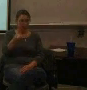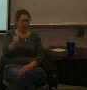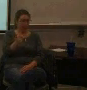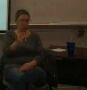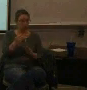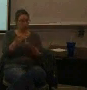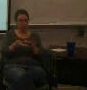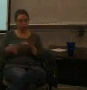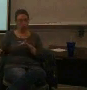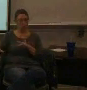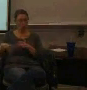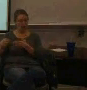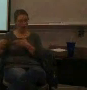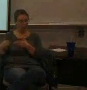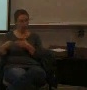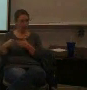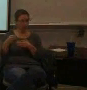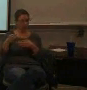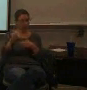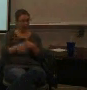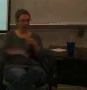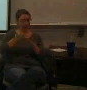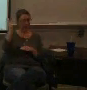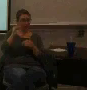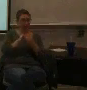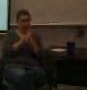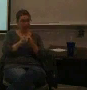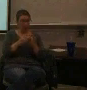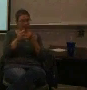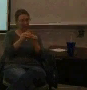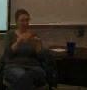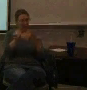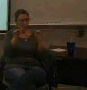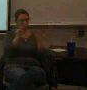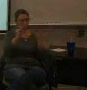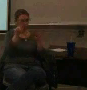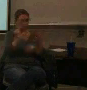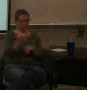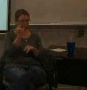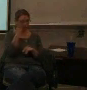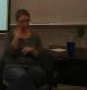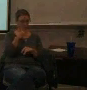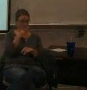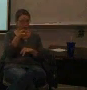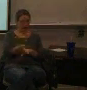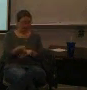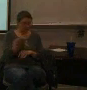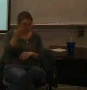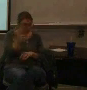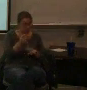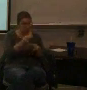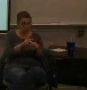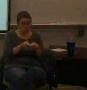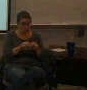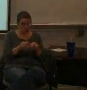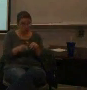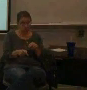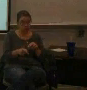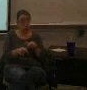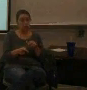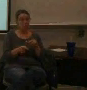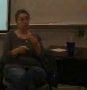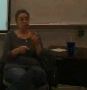flow out, so it's got to leave by evaporating. And if there's going to be water there and it's going to be salty,